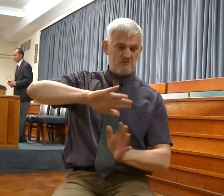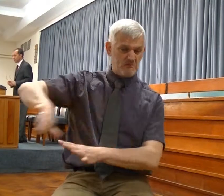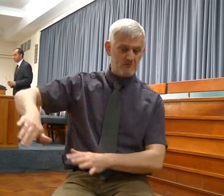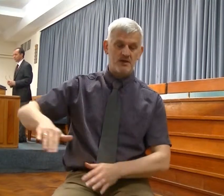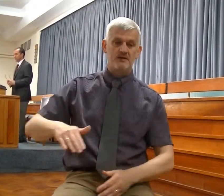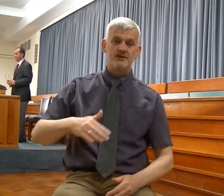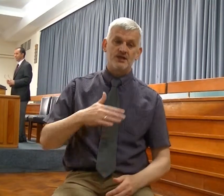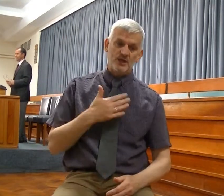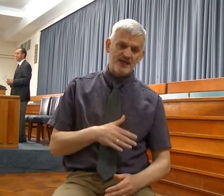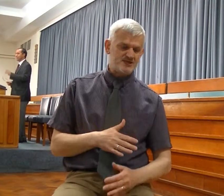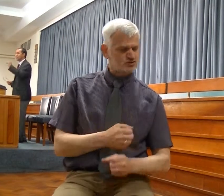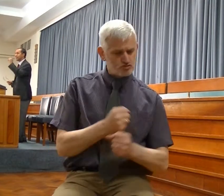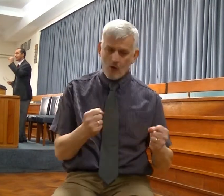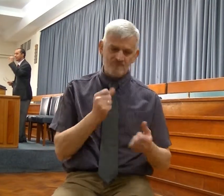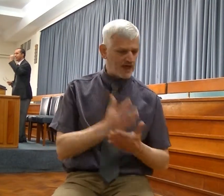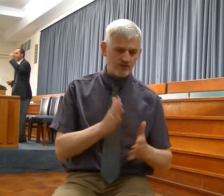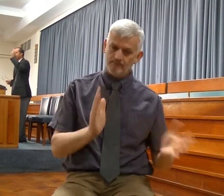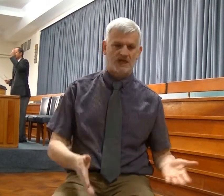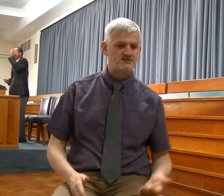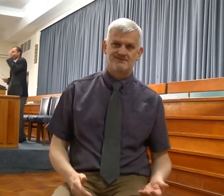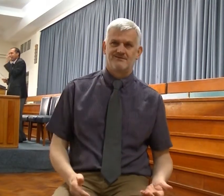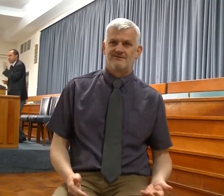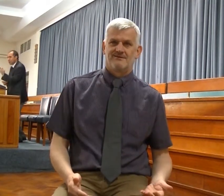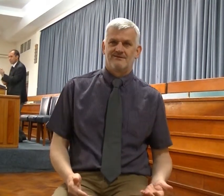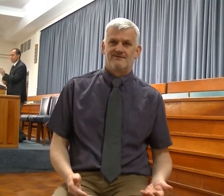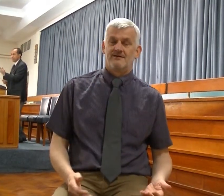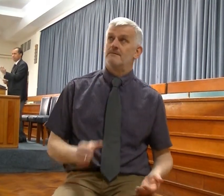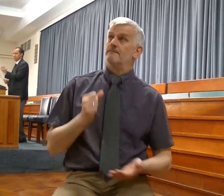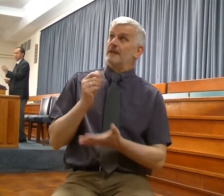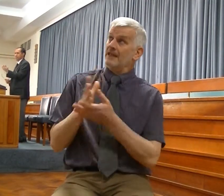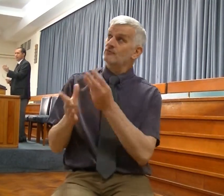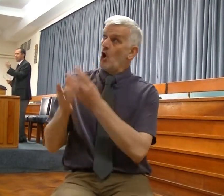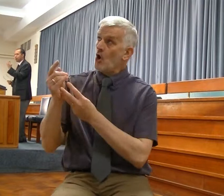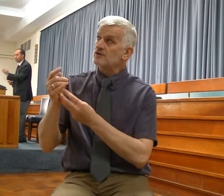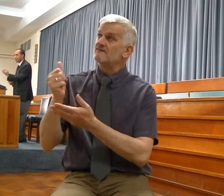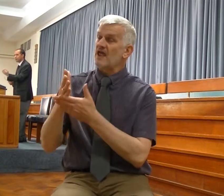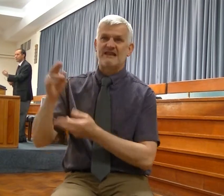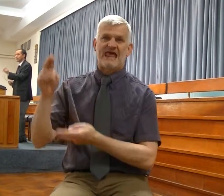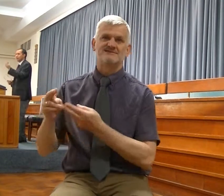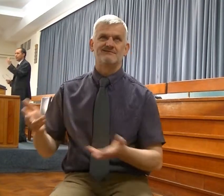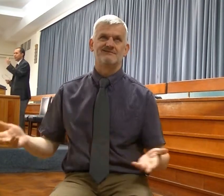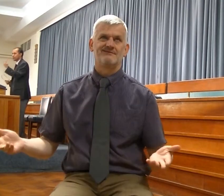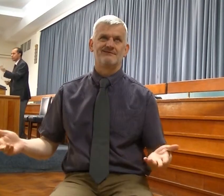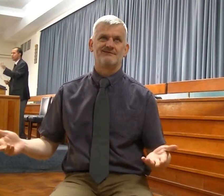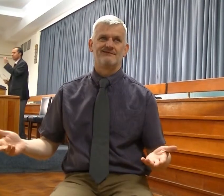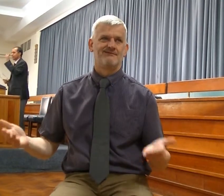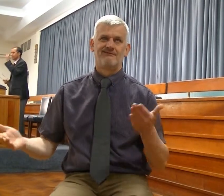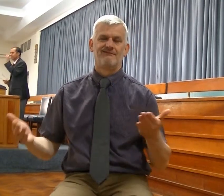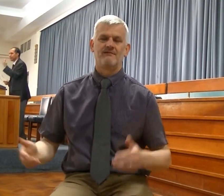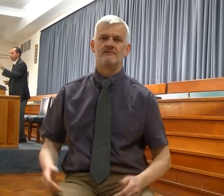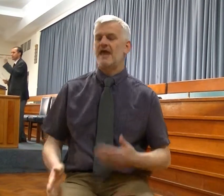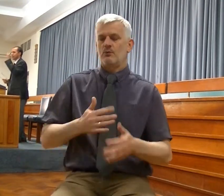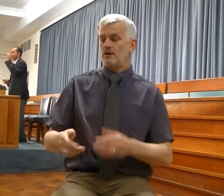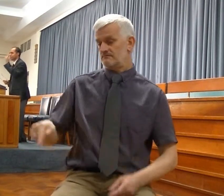That's the question we should put to the atheists. There is that he came to his senses. And what happened? He